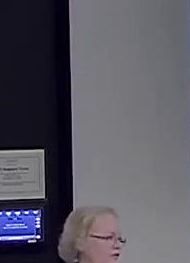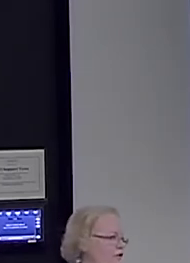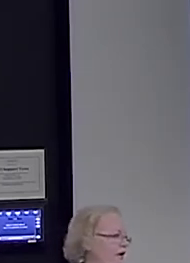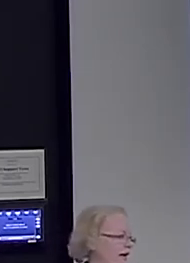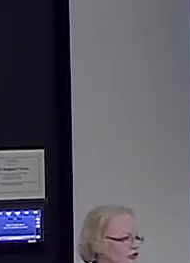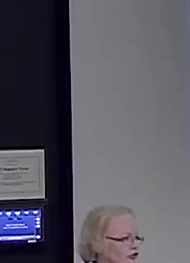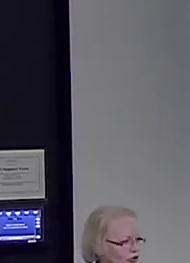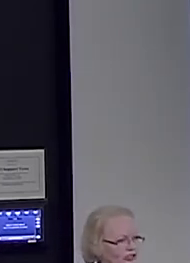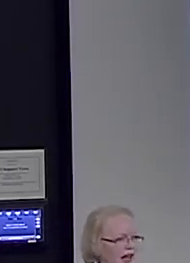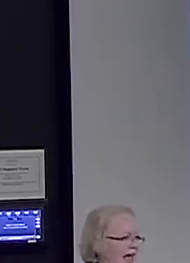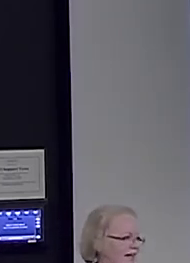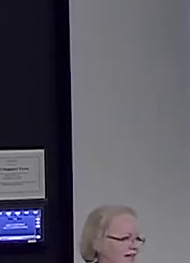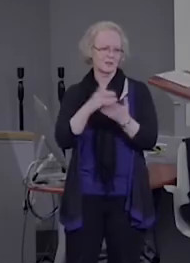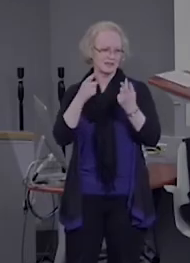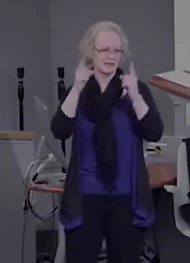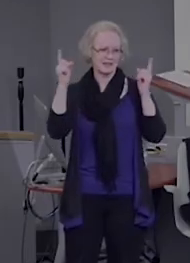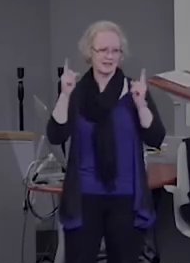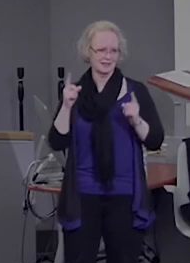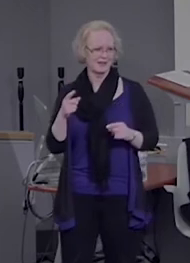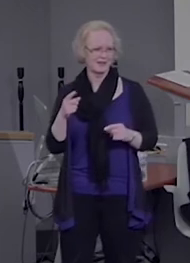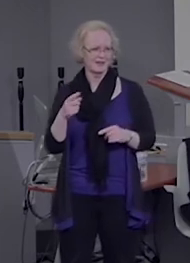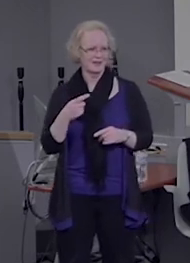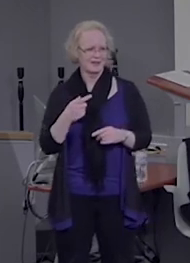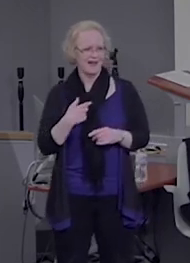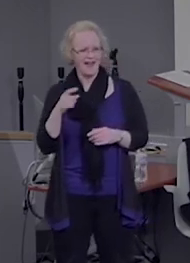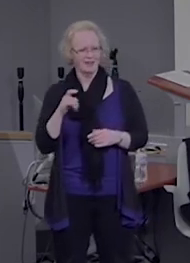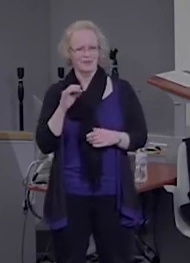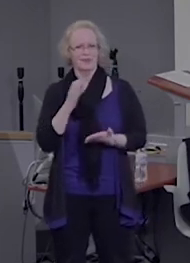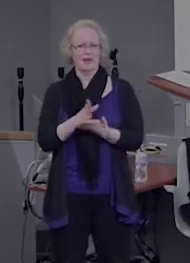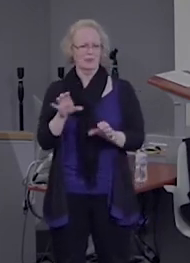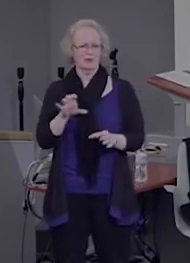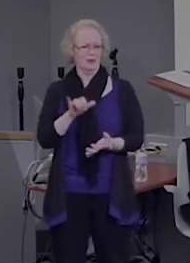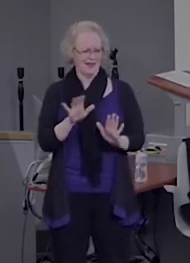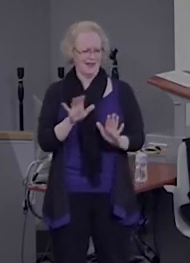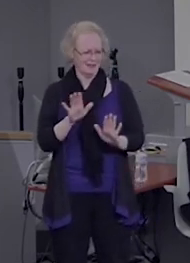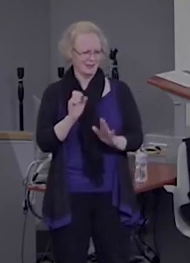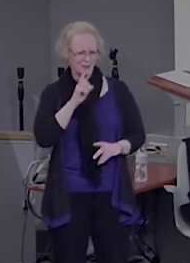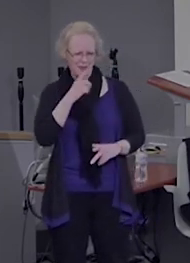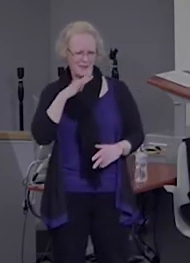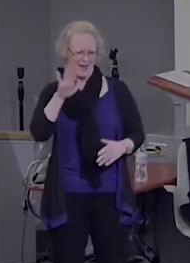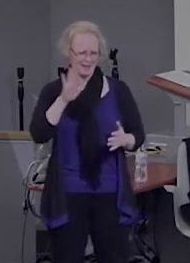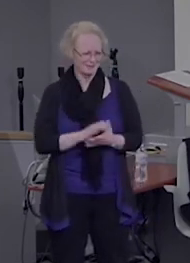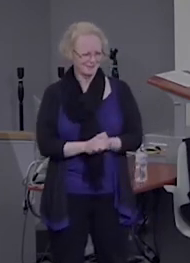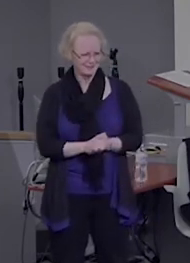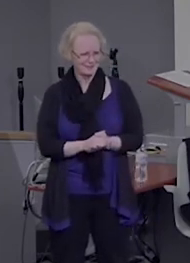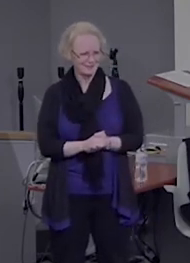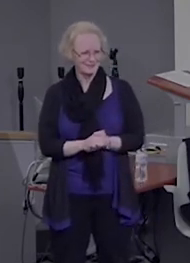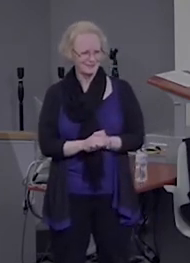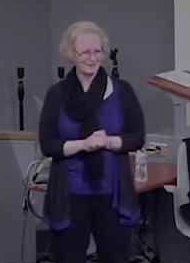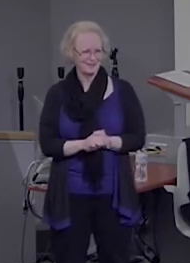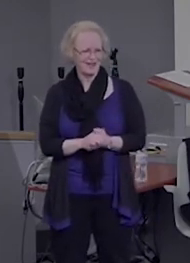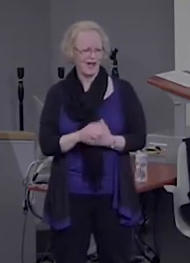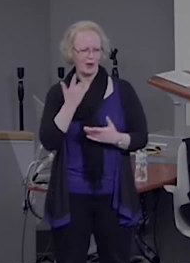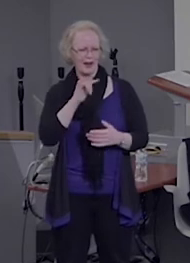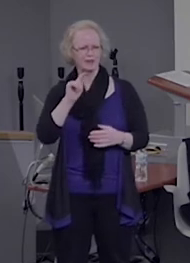academic success I have to stop doing that that's really bad very Trumpian